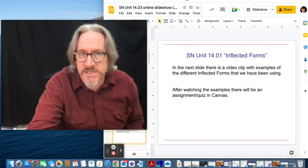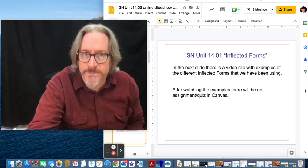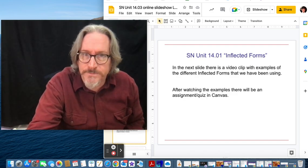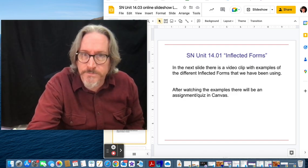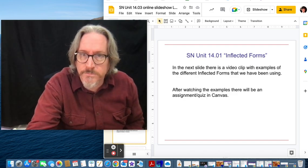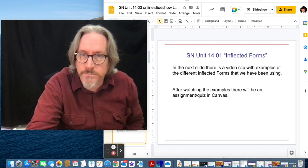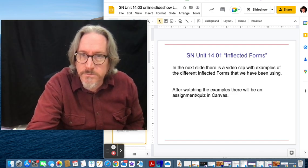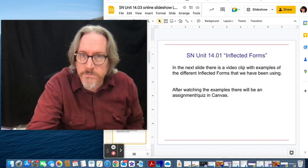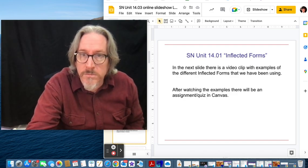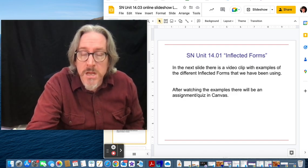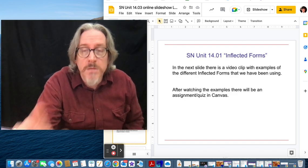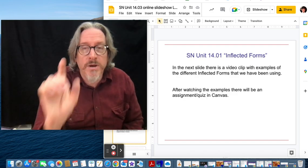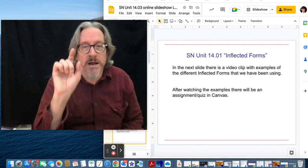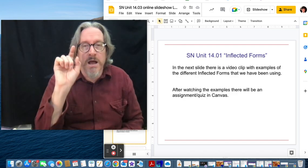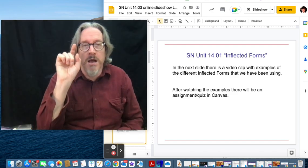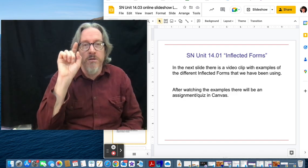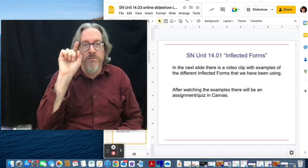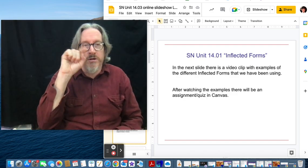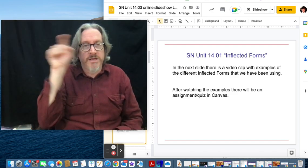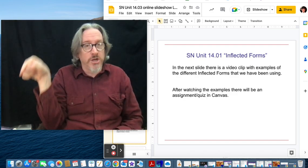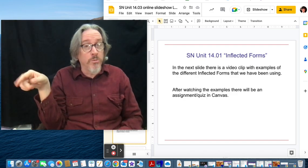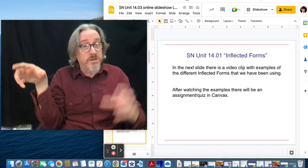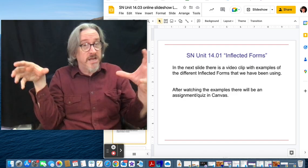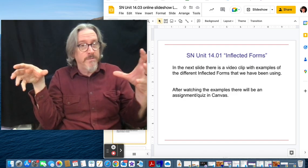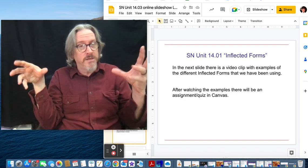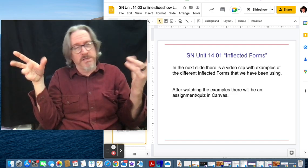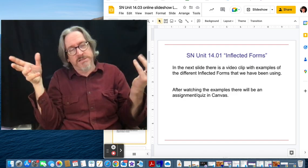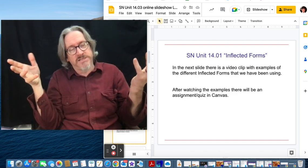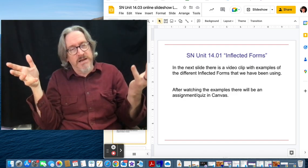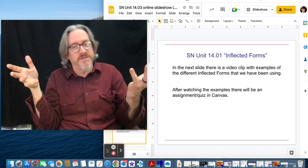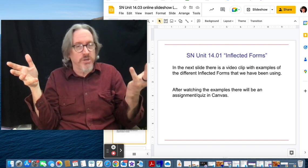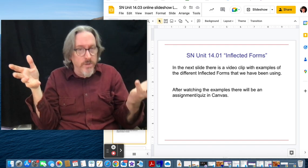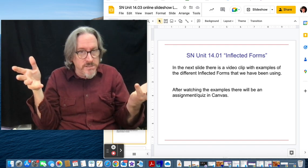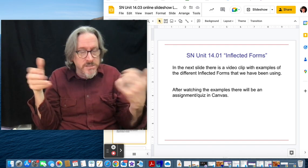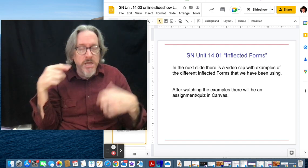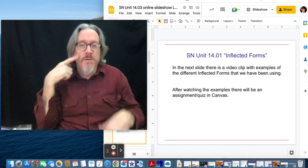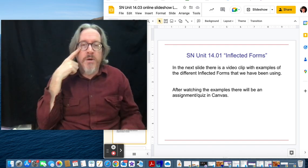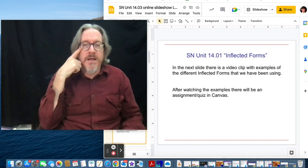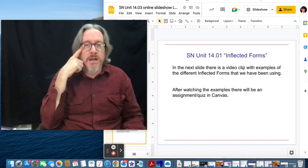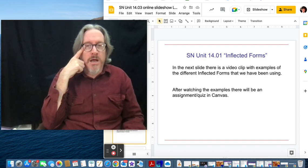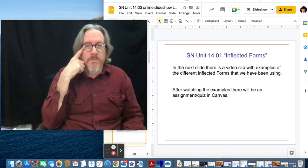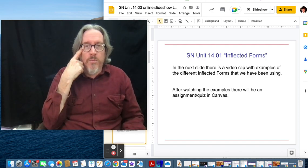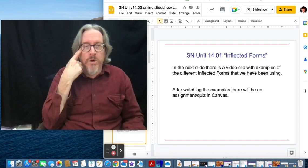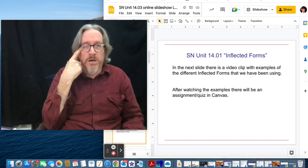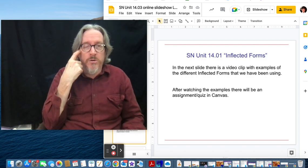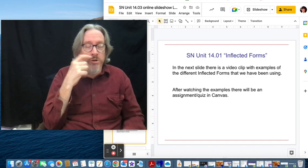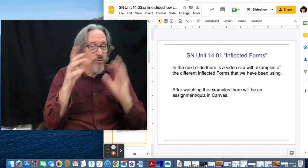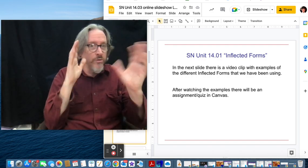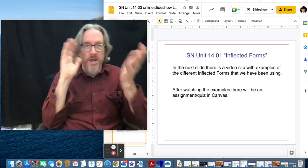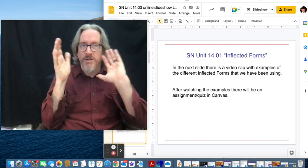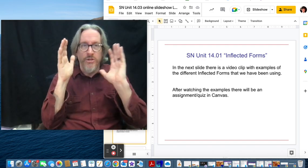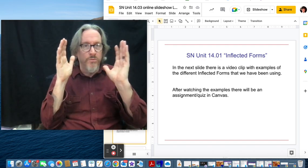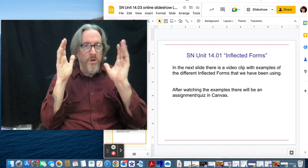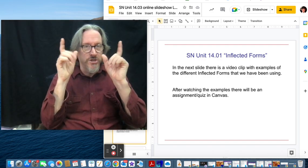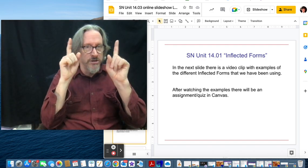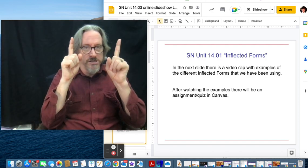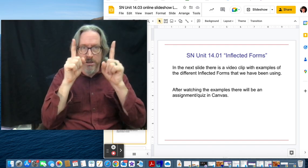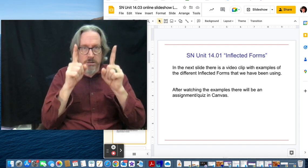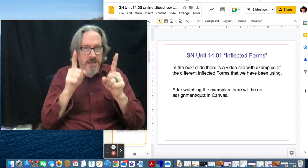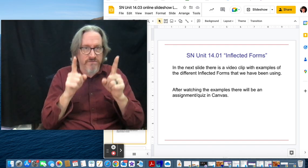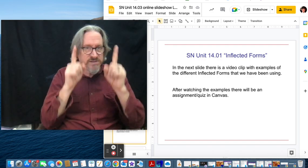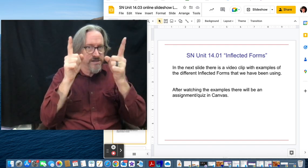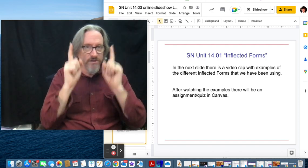class. But there is a homework assignment. It's set up as a quiz. but where we go through it and you watch